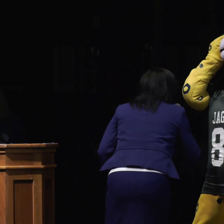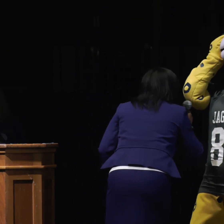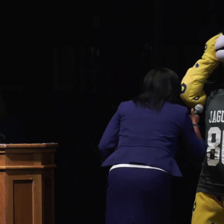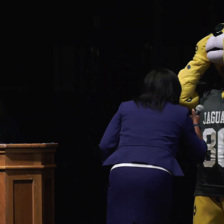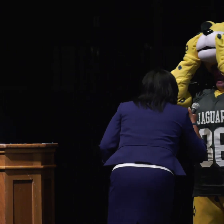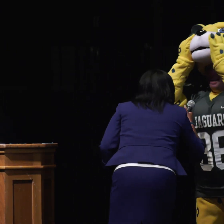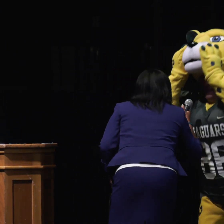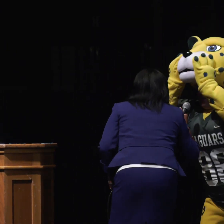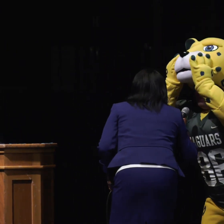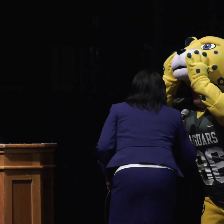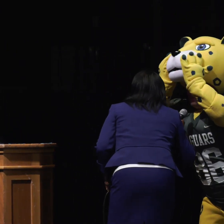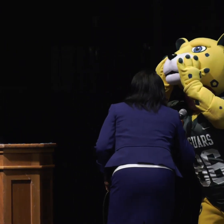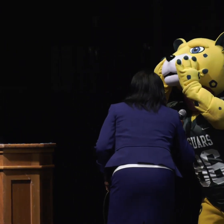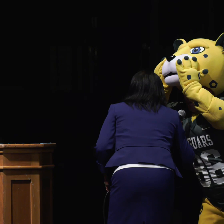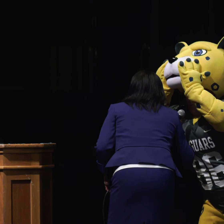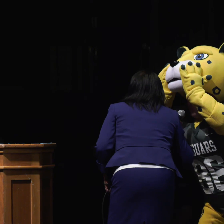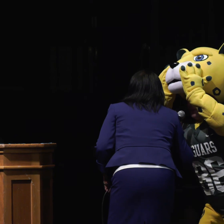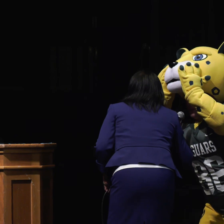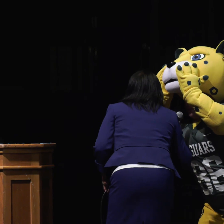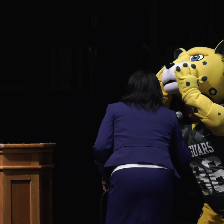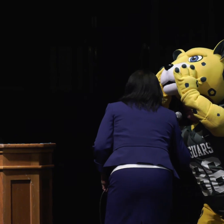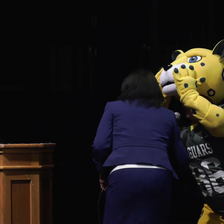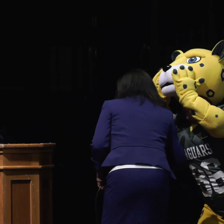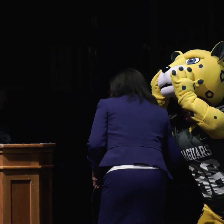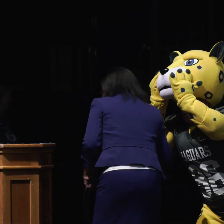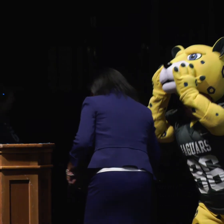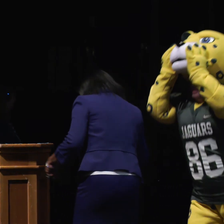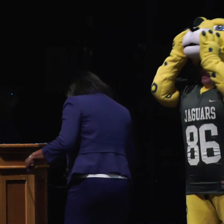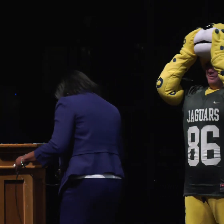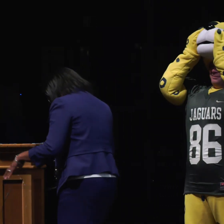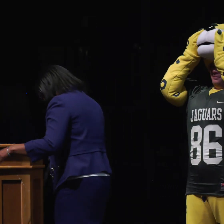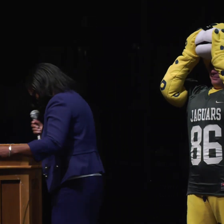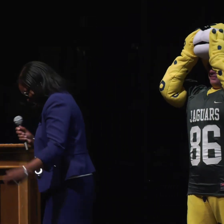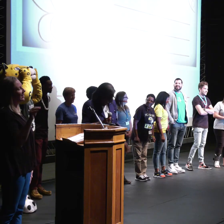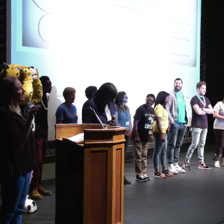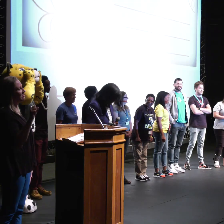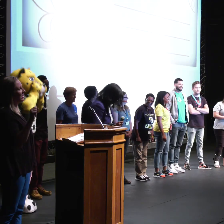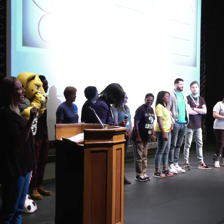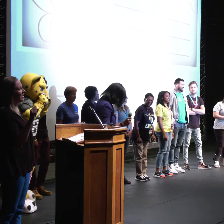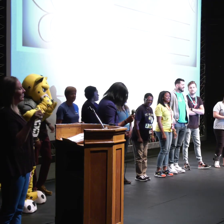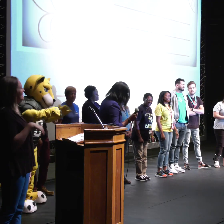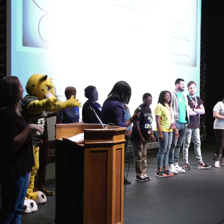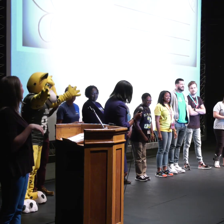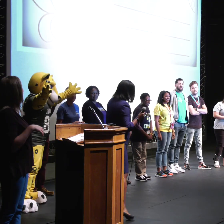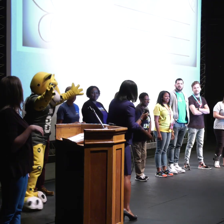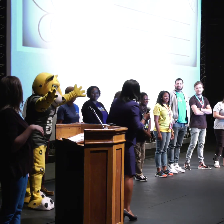And who are you? Ron Prophet, Lincoln Middle School.